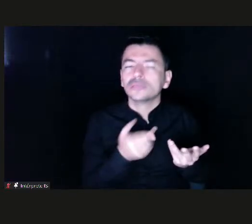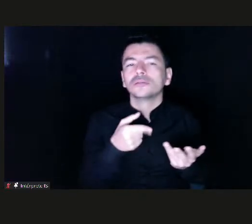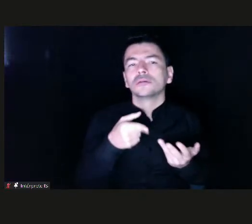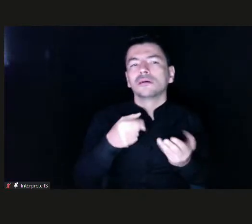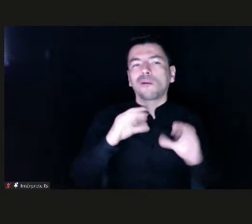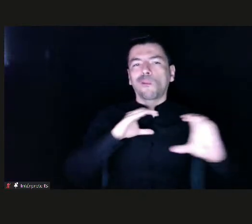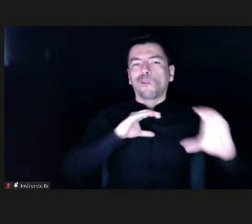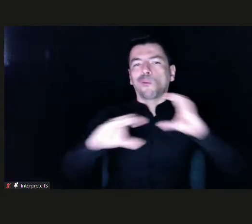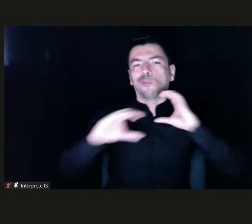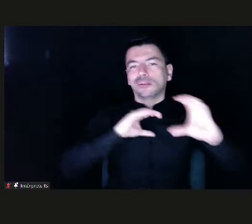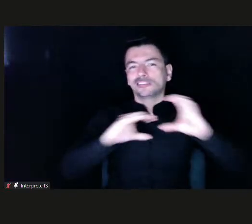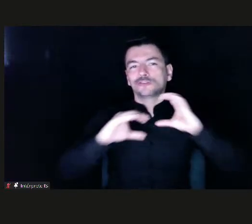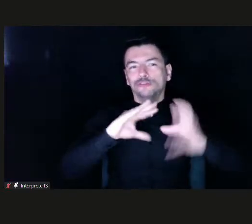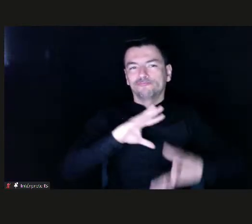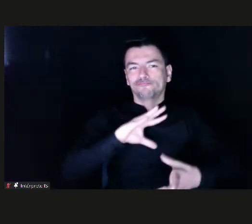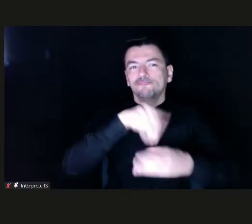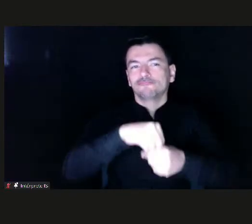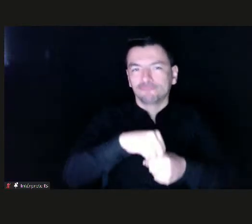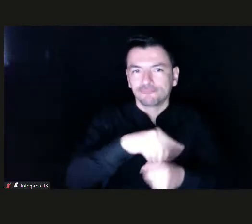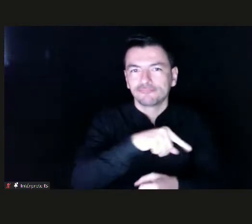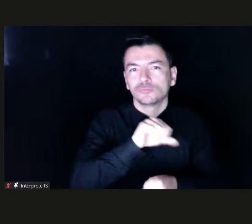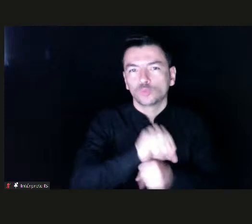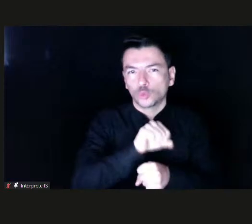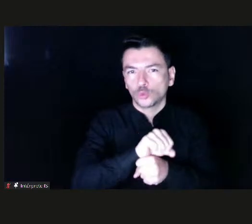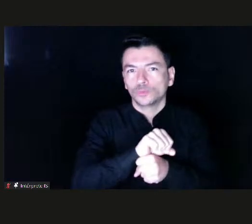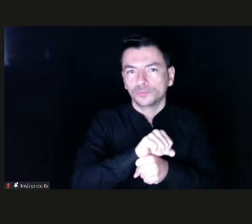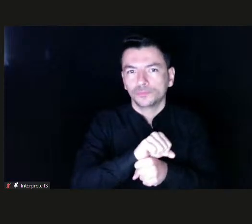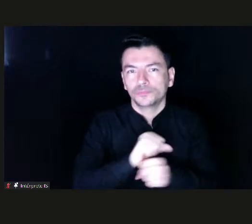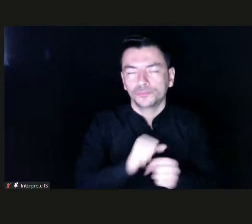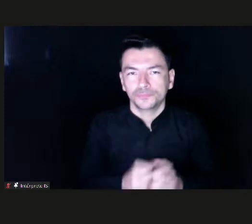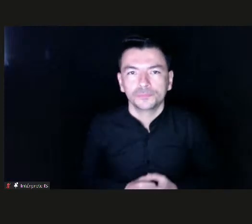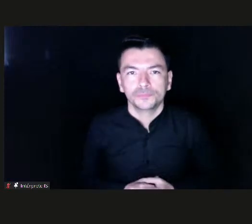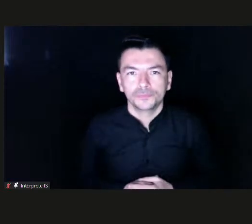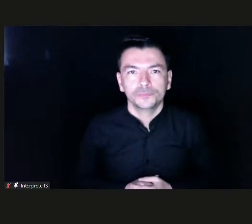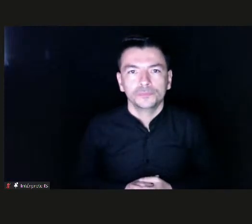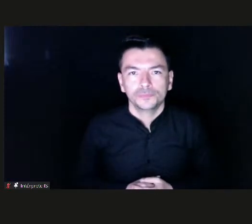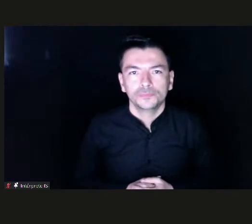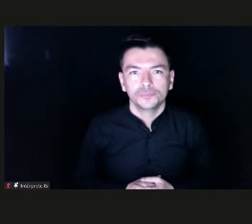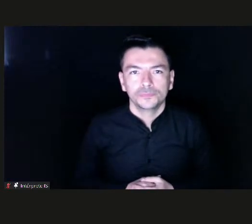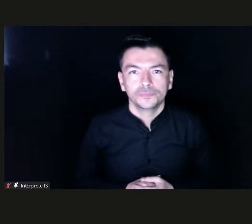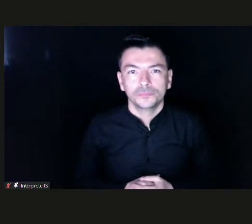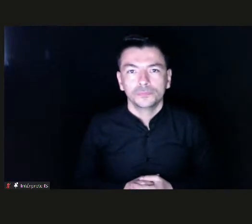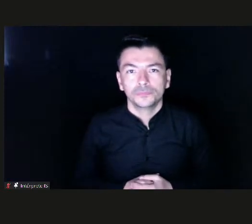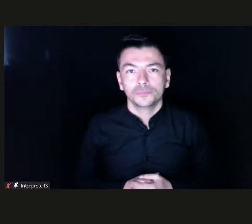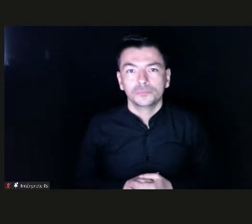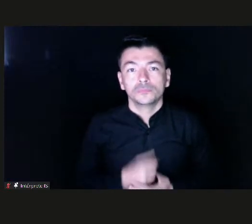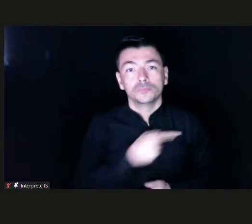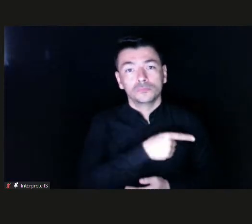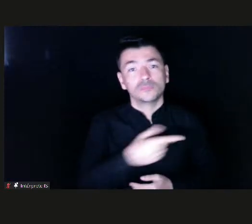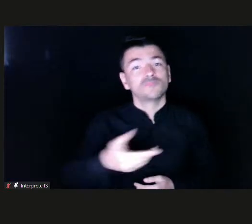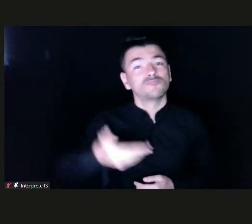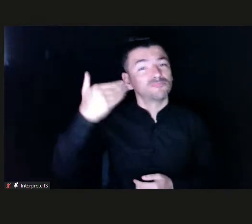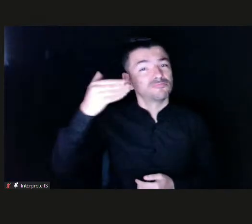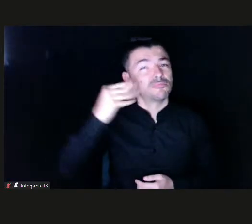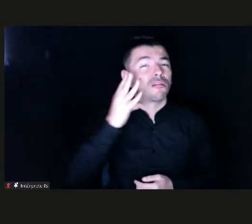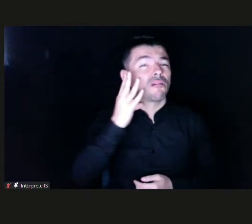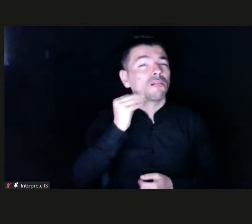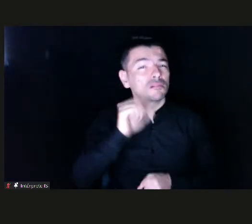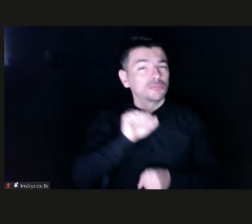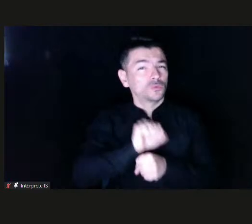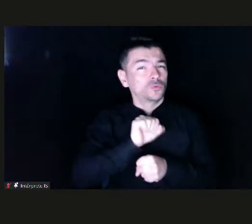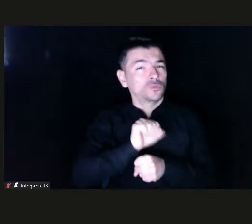to that, she served for 5 years as CEO and editor-in-chief of the